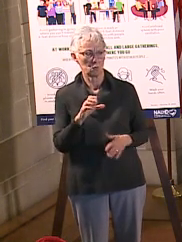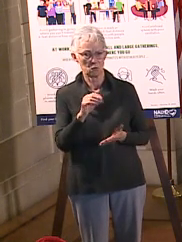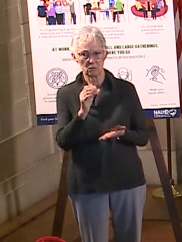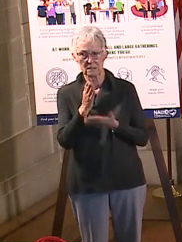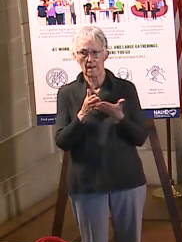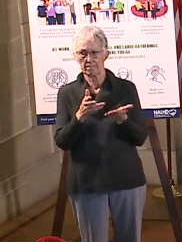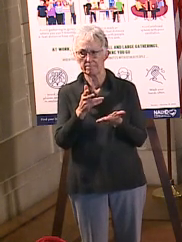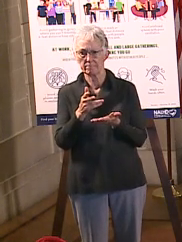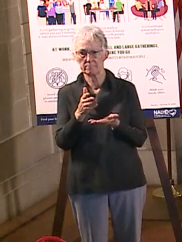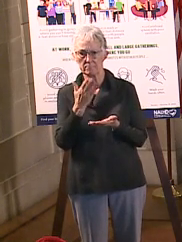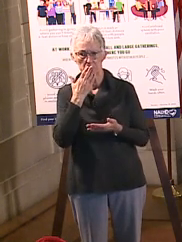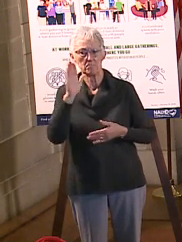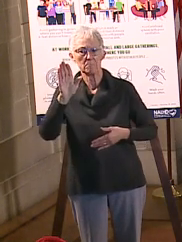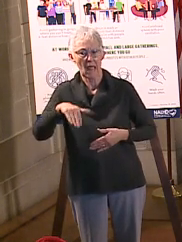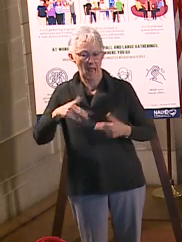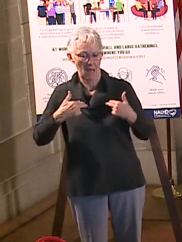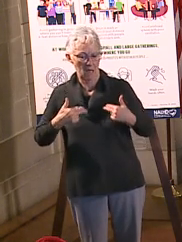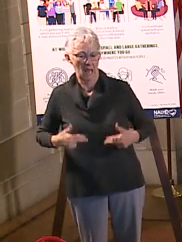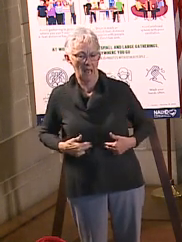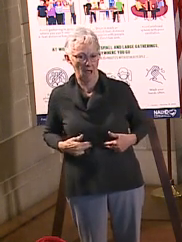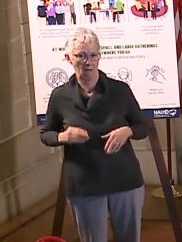come from that access to marijuana.